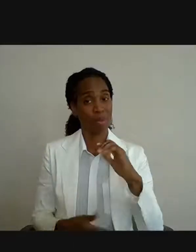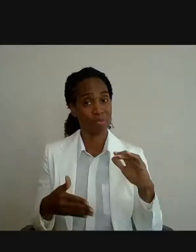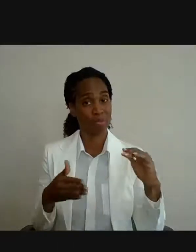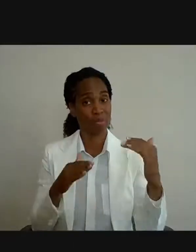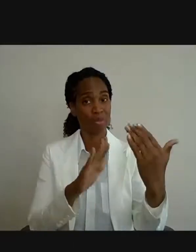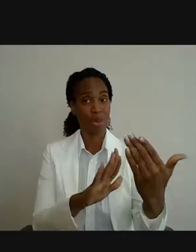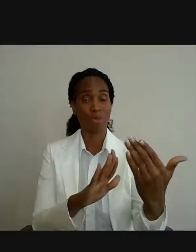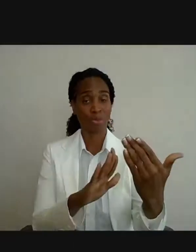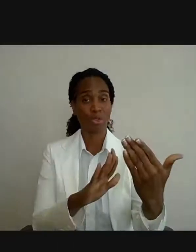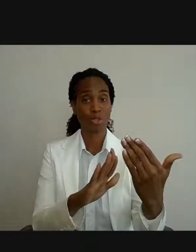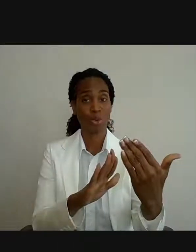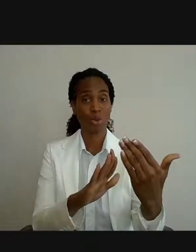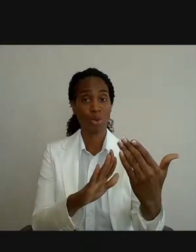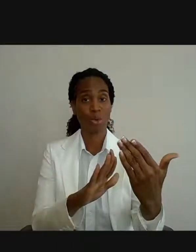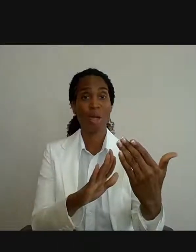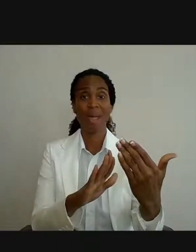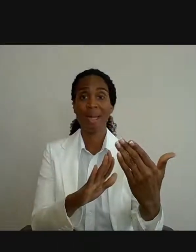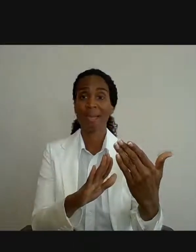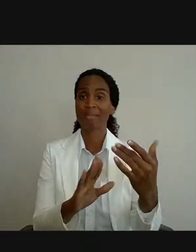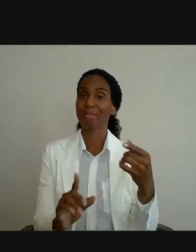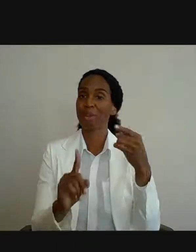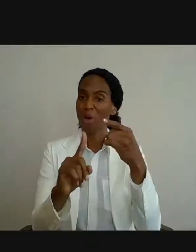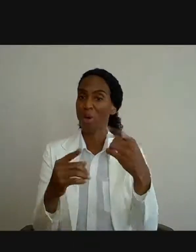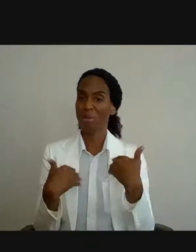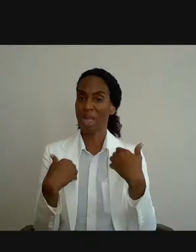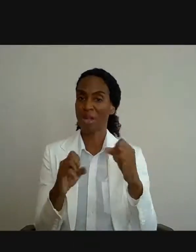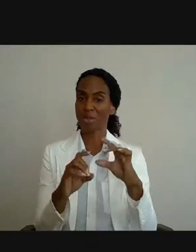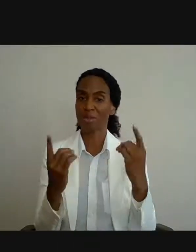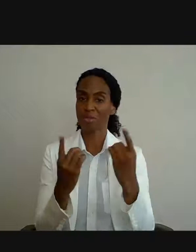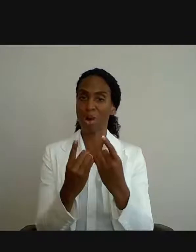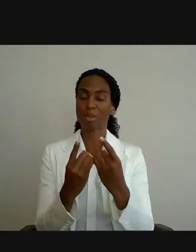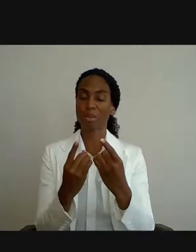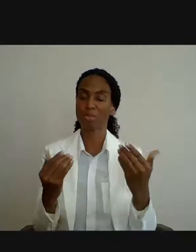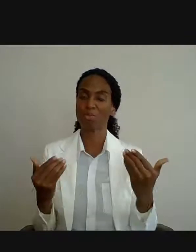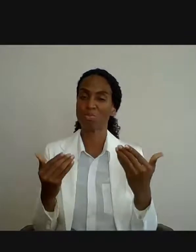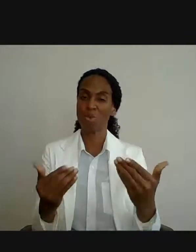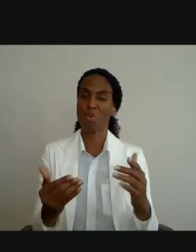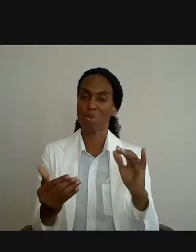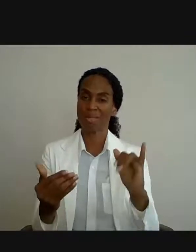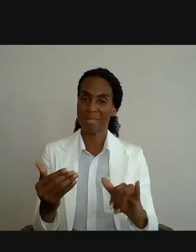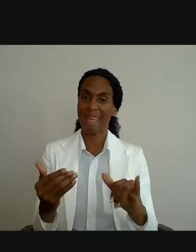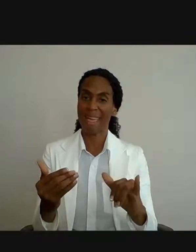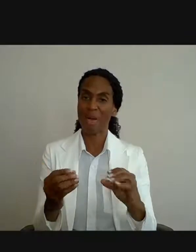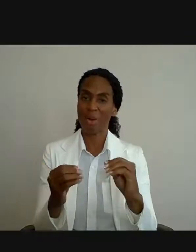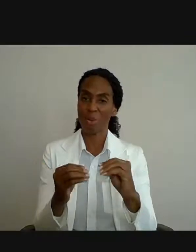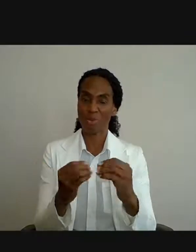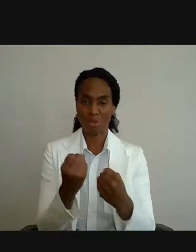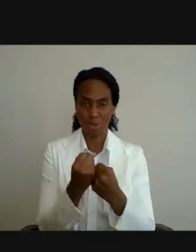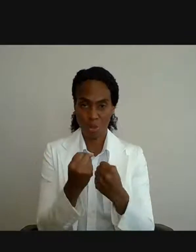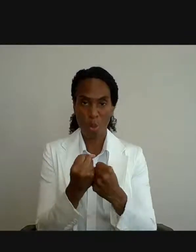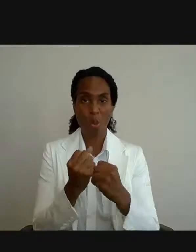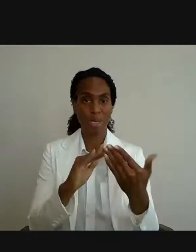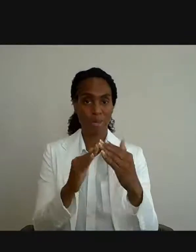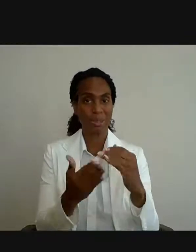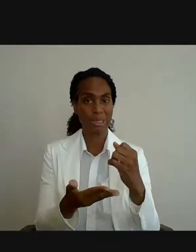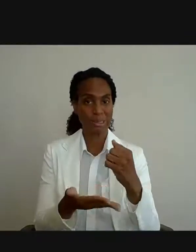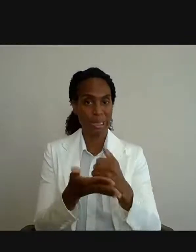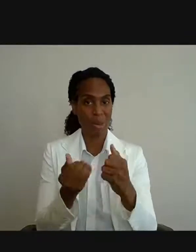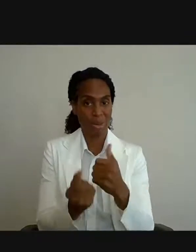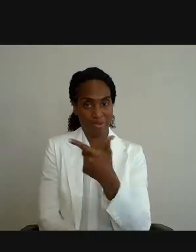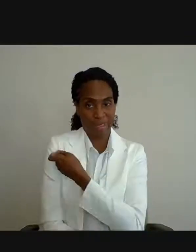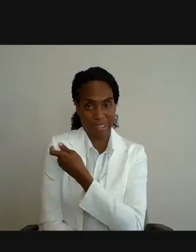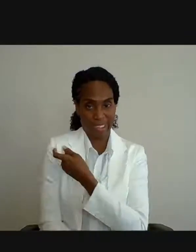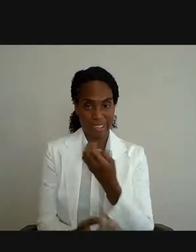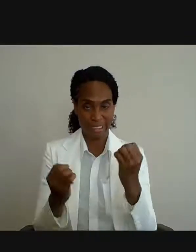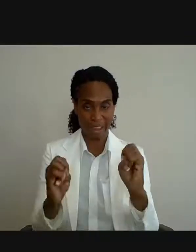the initiative of the health department to move in this direction. And we think that will go a long ways to helping. And although